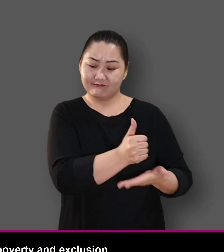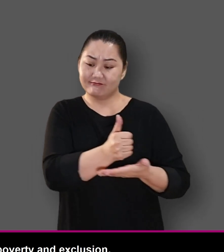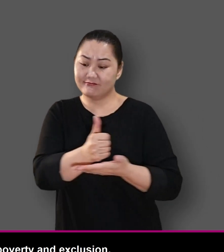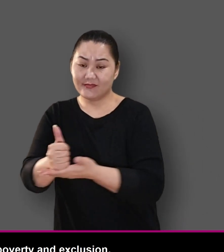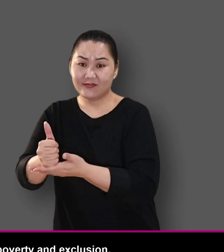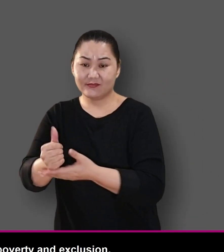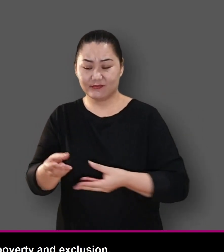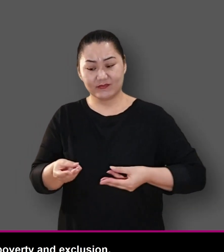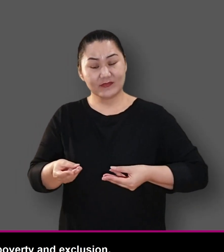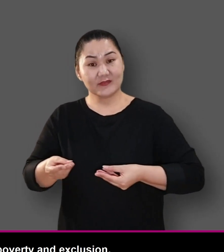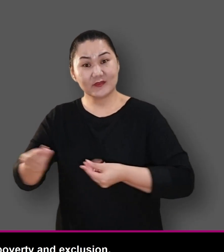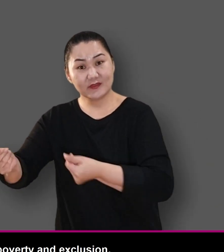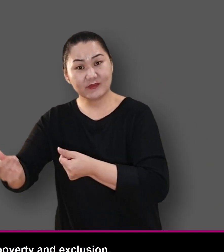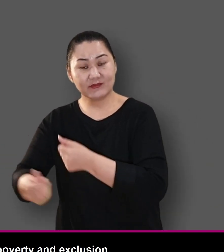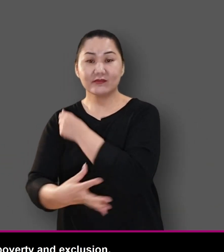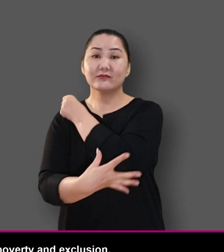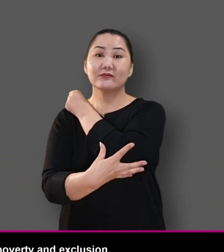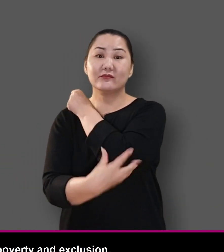to better tackle poverty and exclusion.